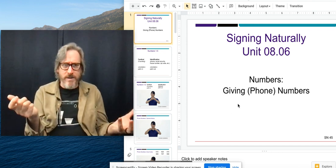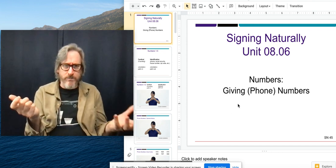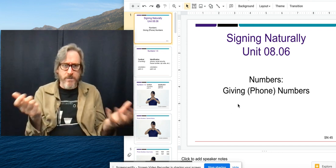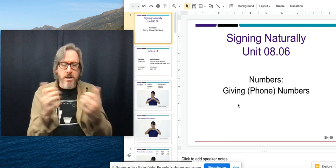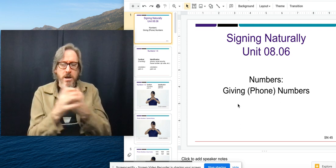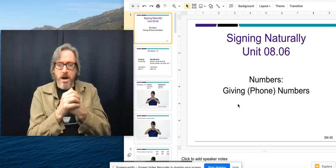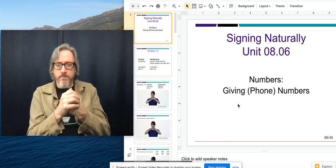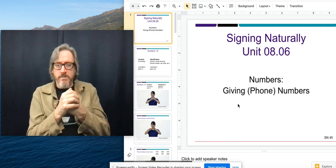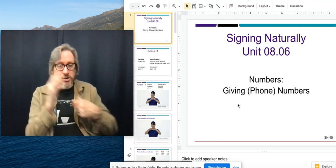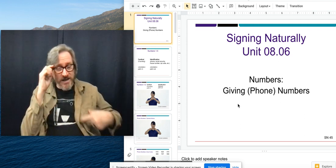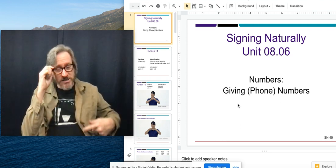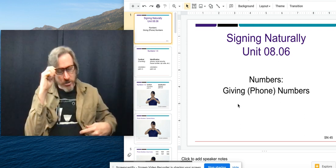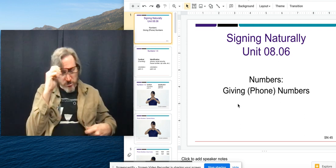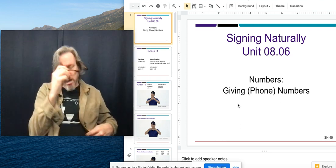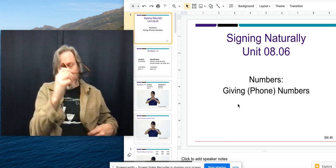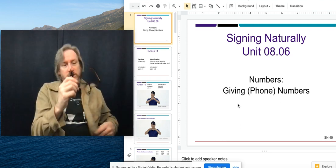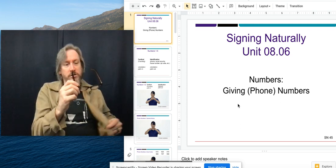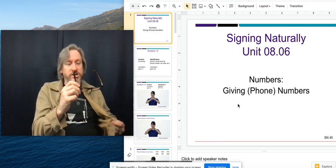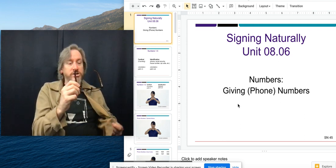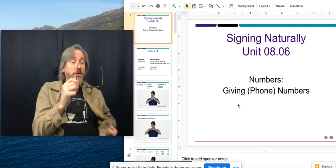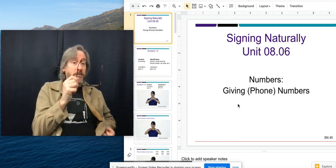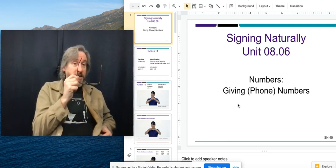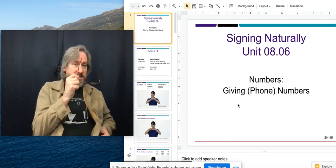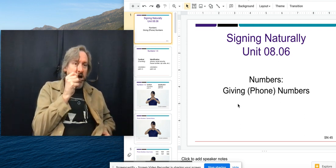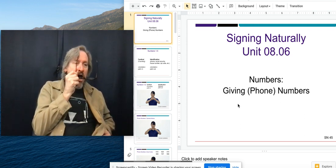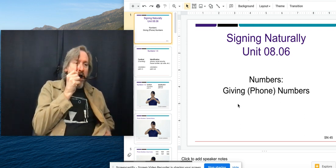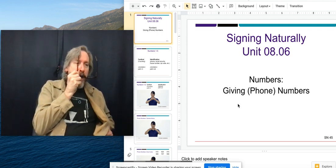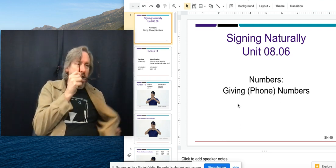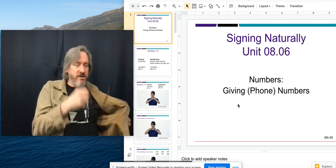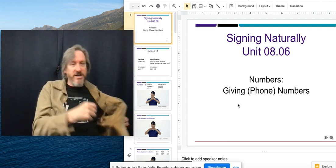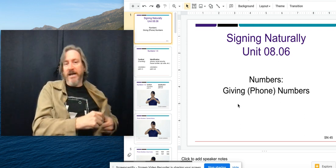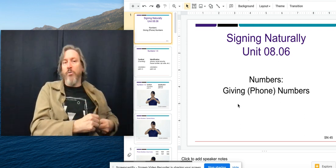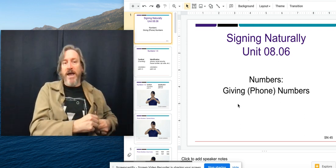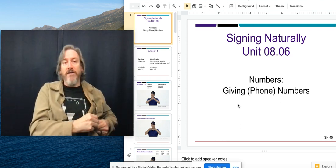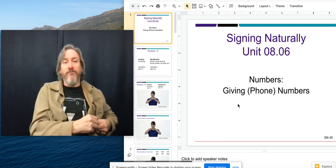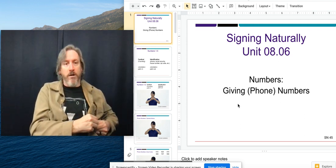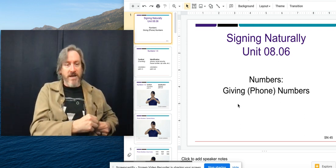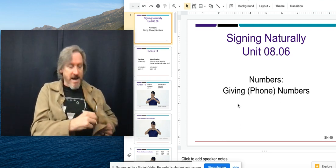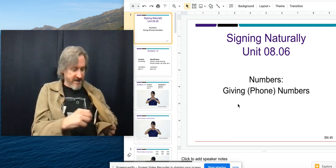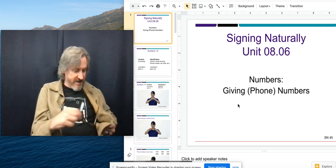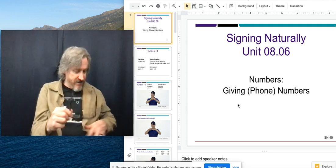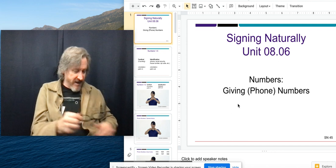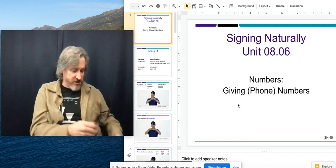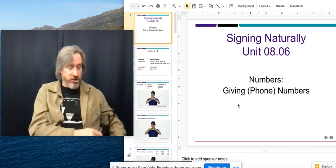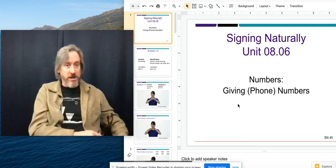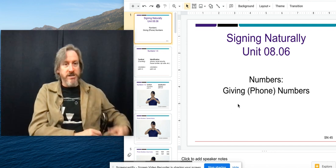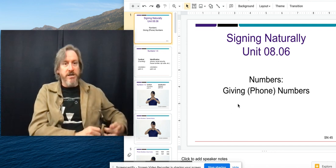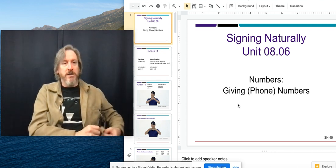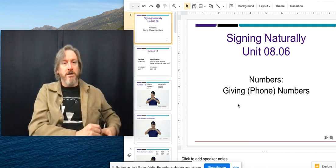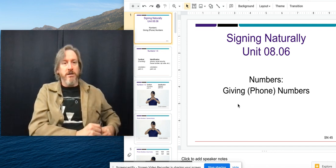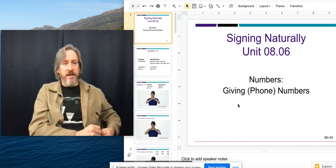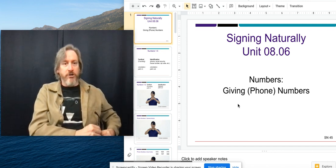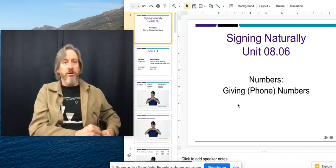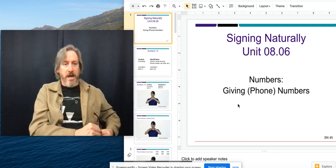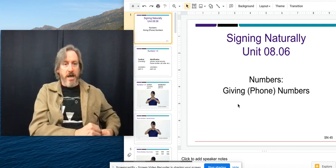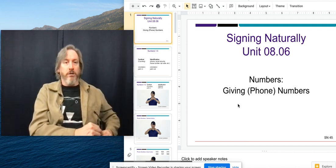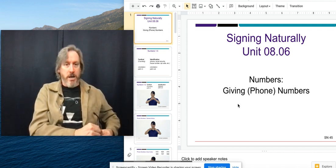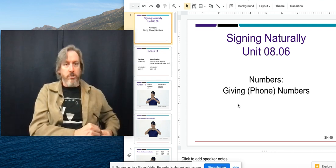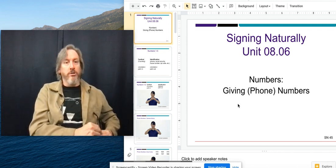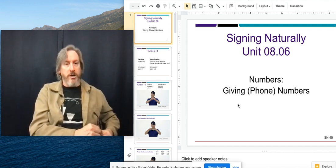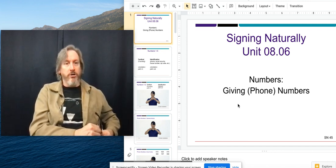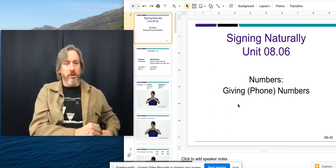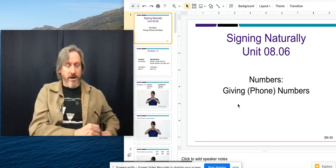finger spell. So that's a good starting place to get away from the idea that it's just letter,